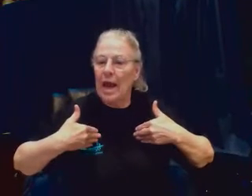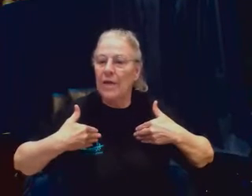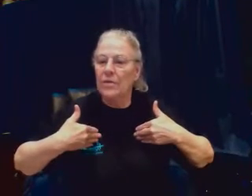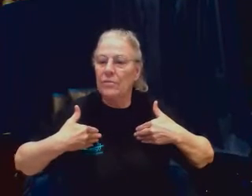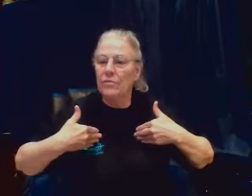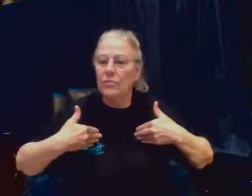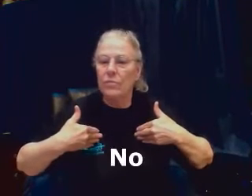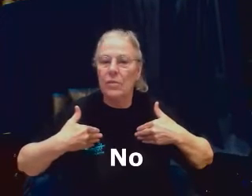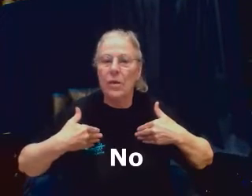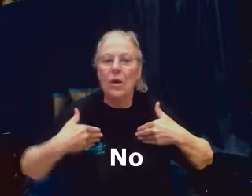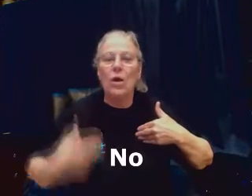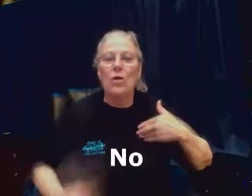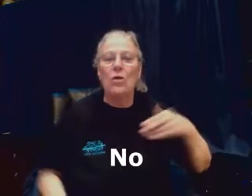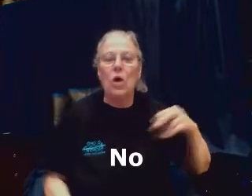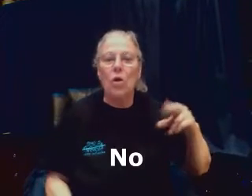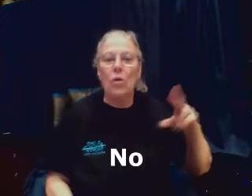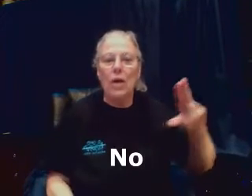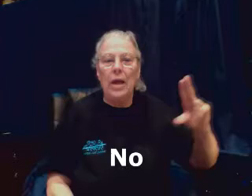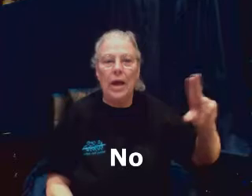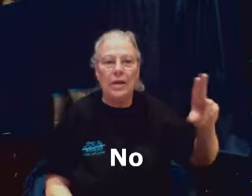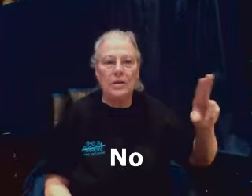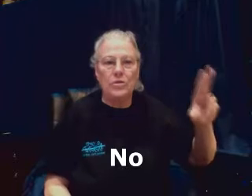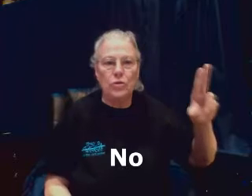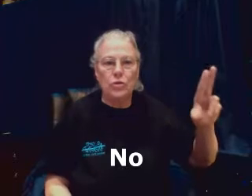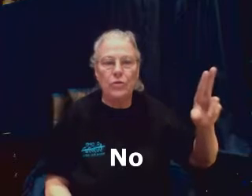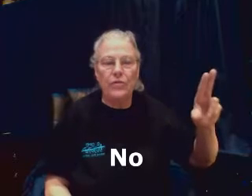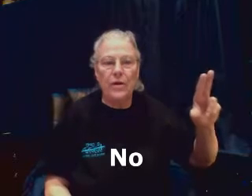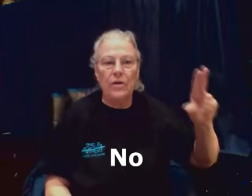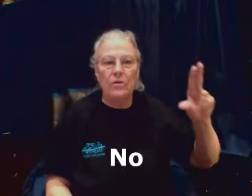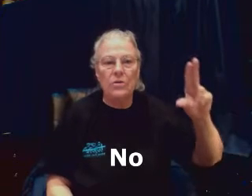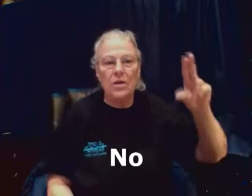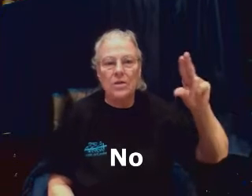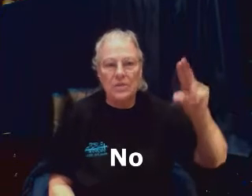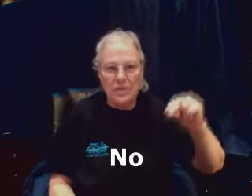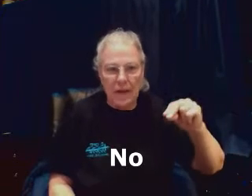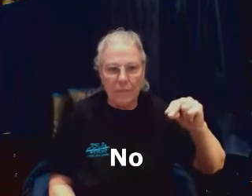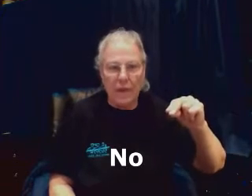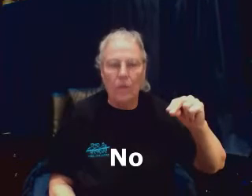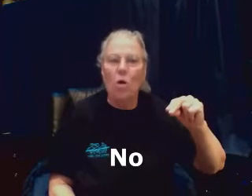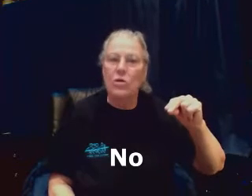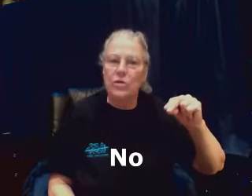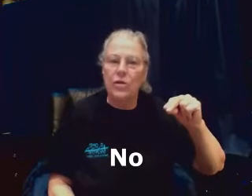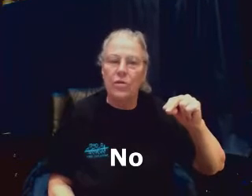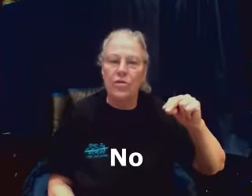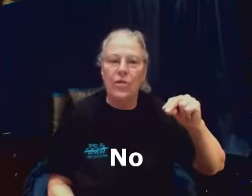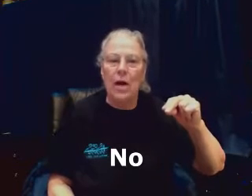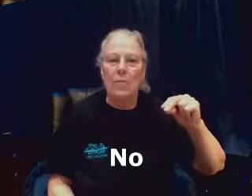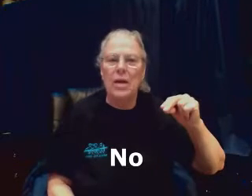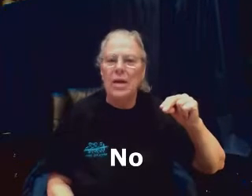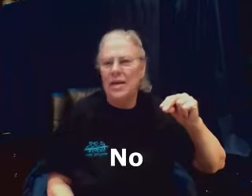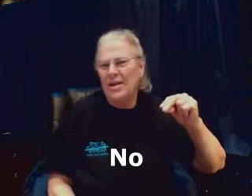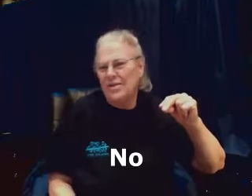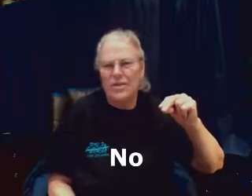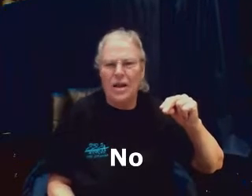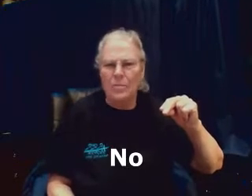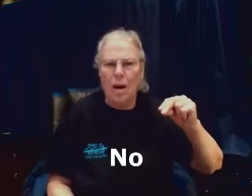had. No, and it's two fingers snap down onto your thumb, just like Mom would